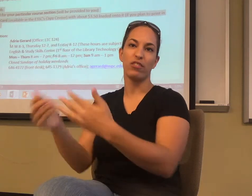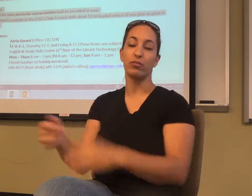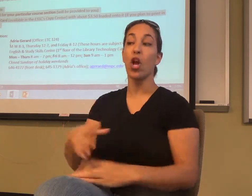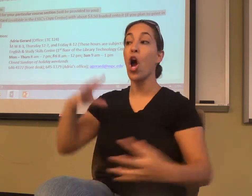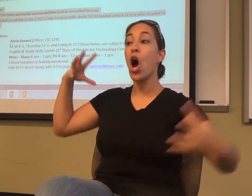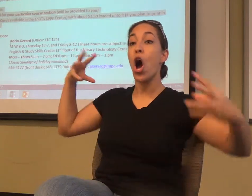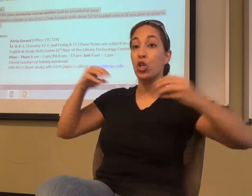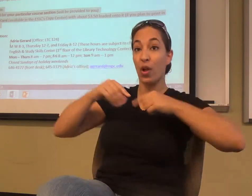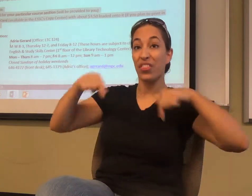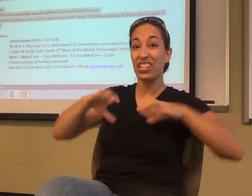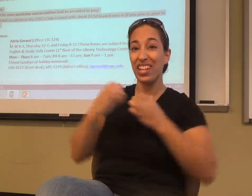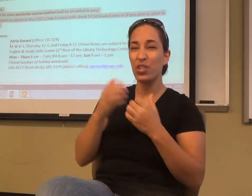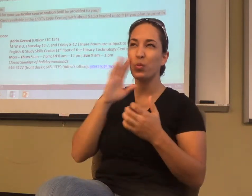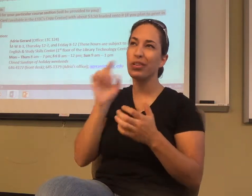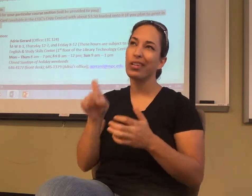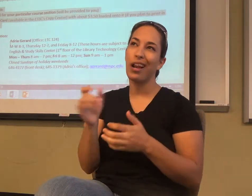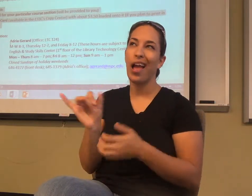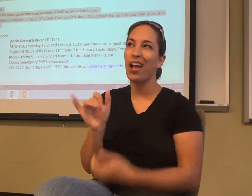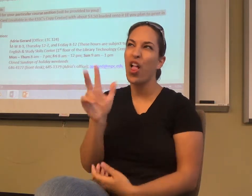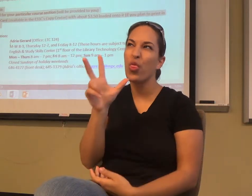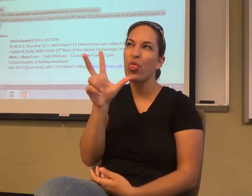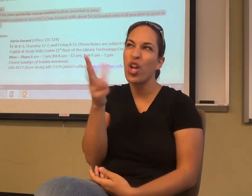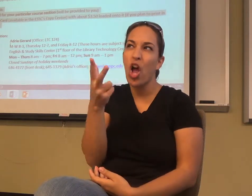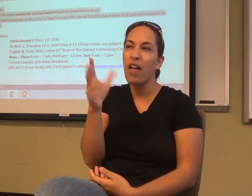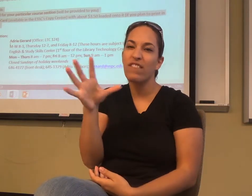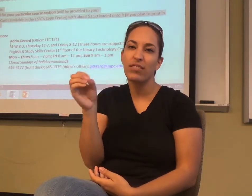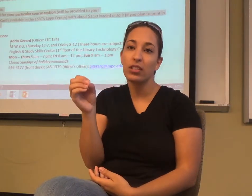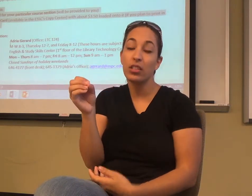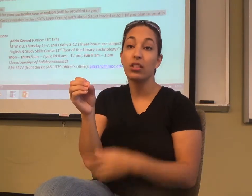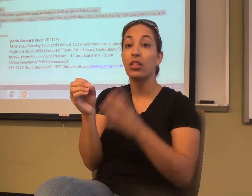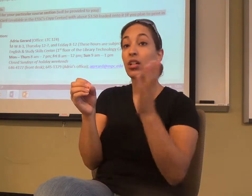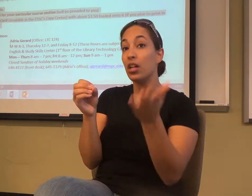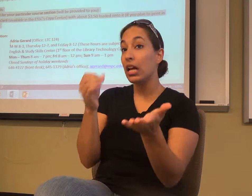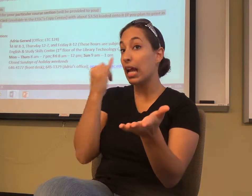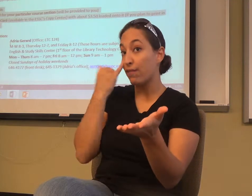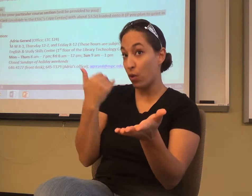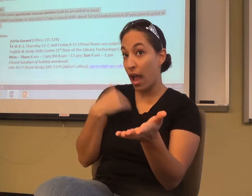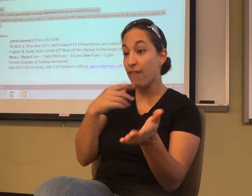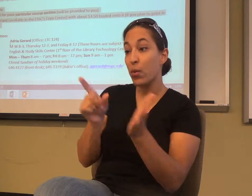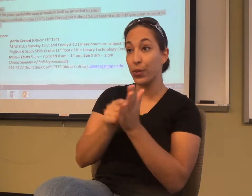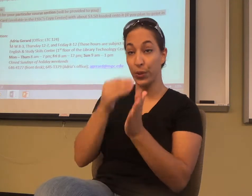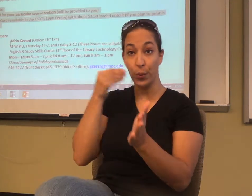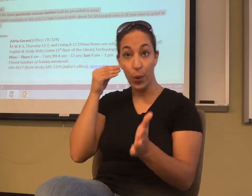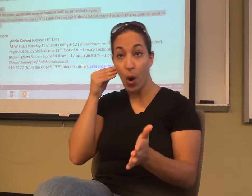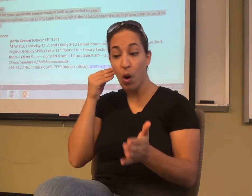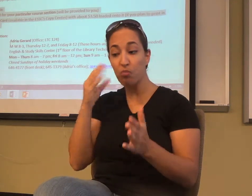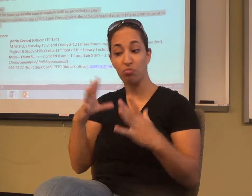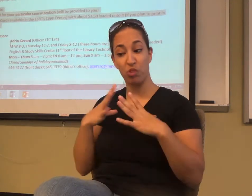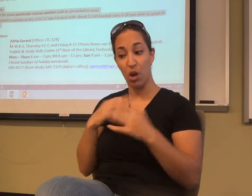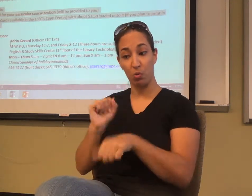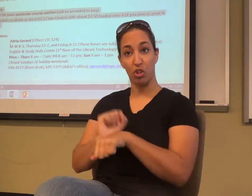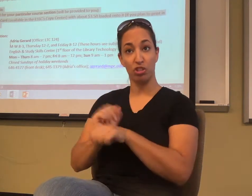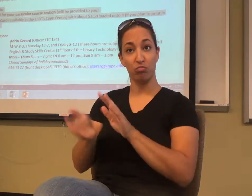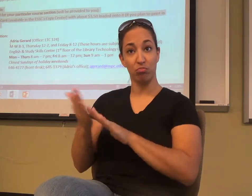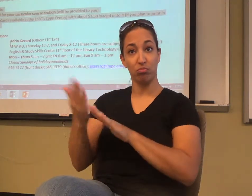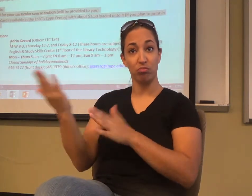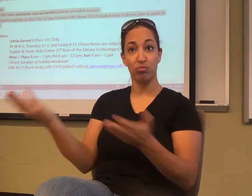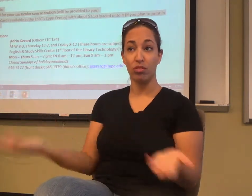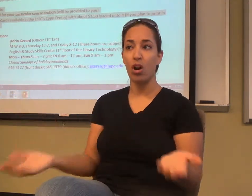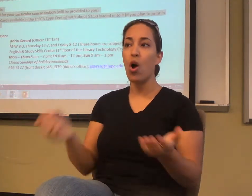You may have access to printing elsewhere. So if you have a printer at home that works well, or if you have access to the Trio Learning